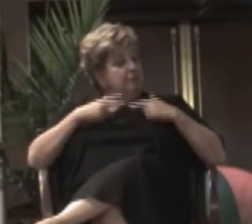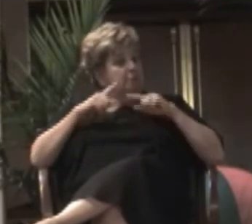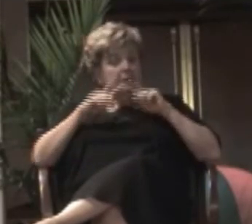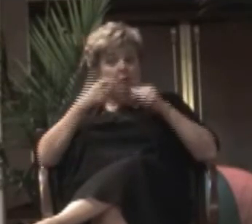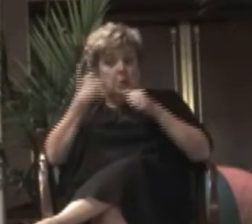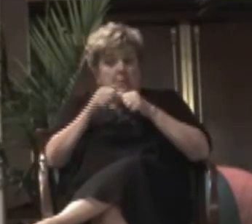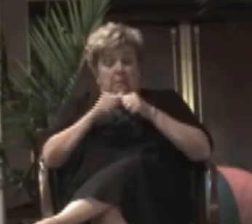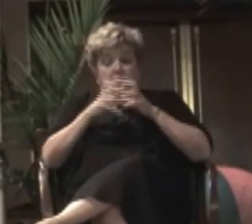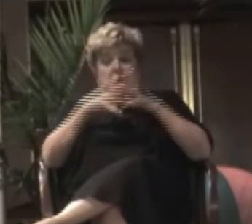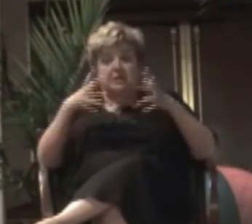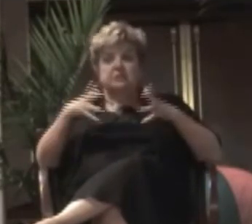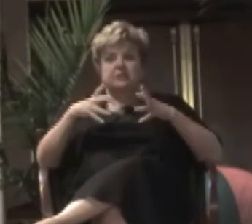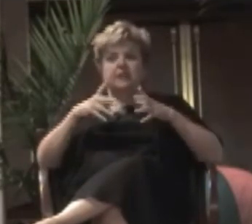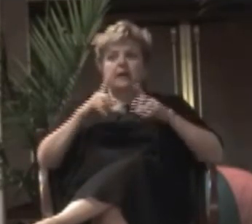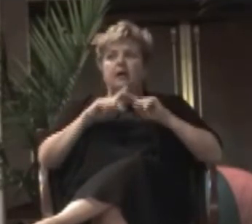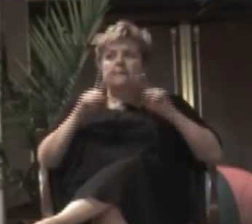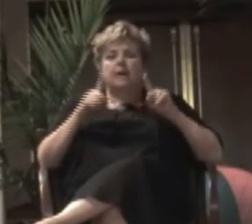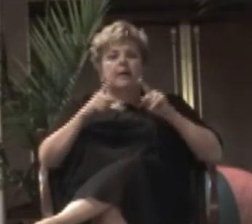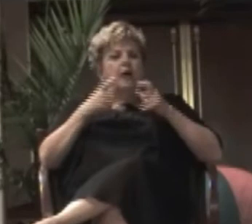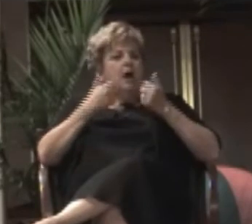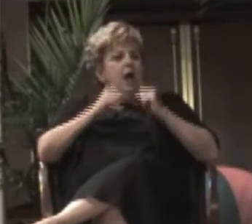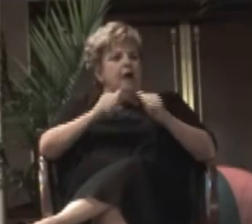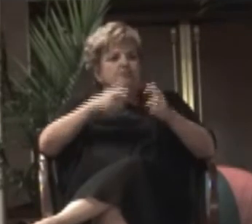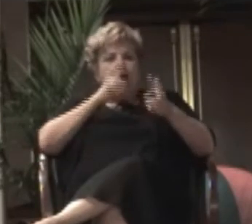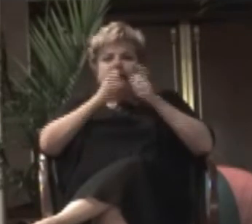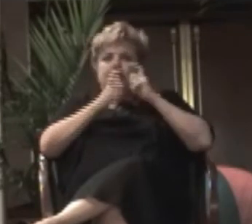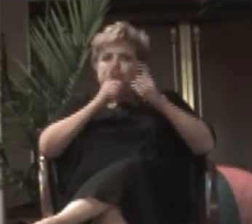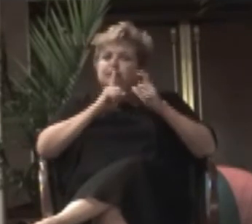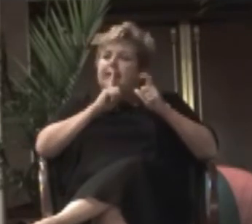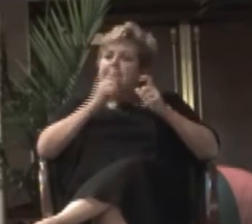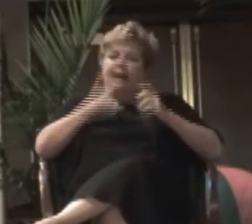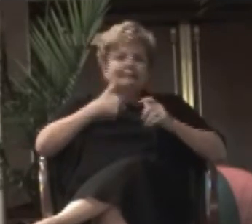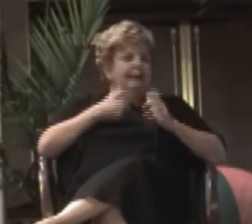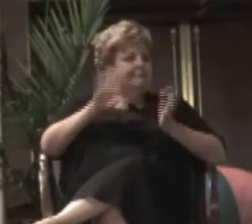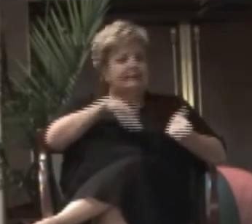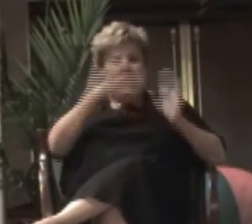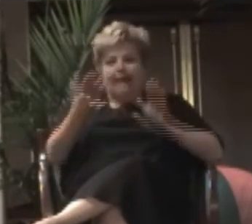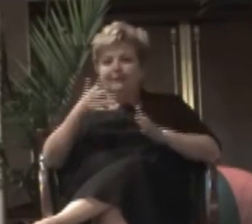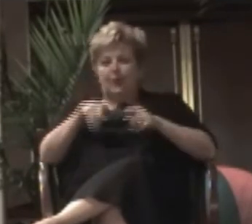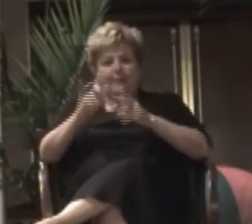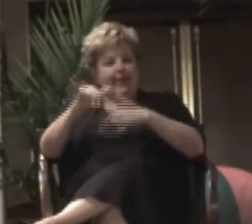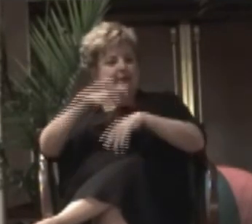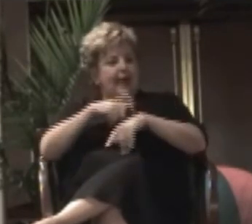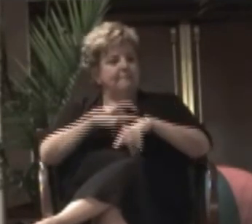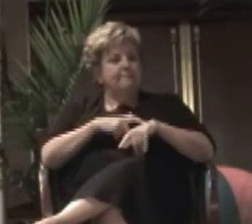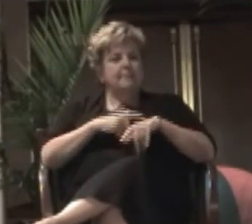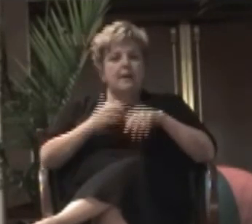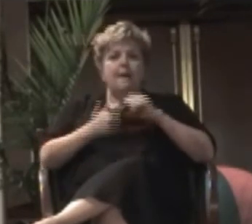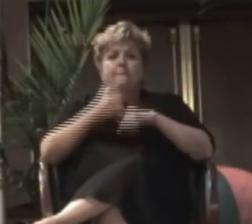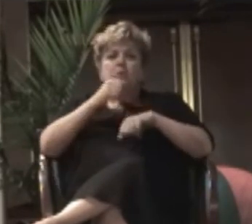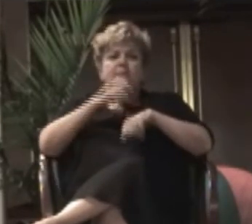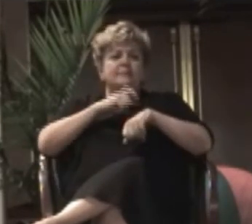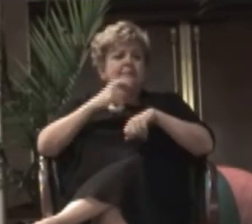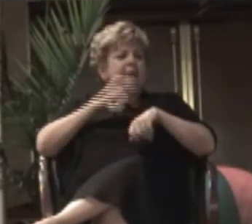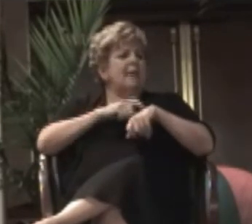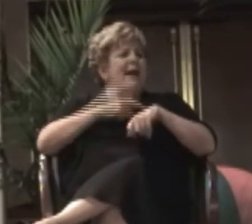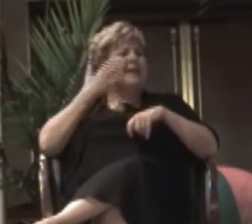other problem I ever had. I tried to drink that sucker to death. And most of the time I didn't know if I was in the Aleutian Islands or Hawaii, and didn't